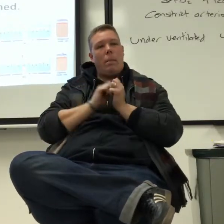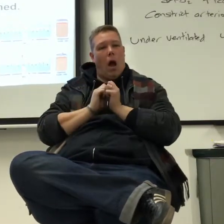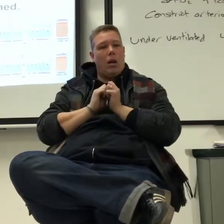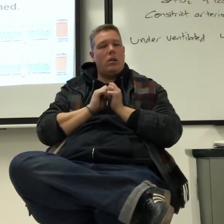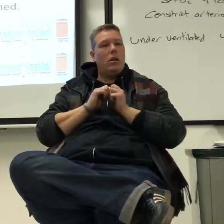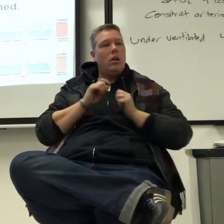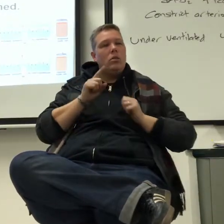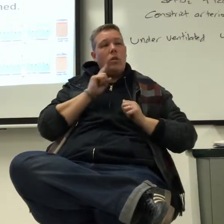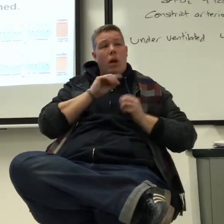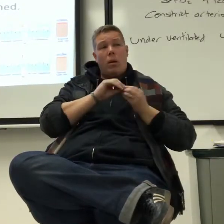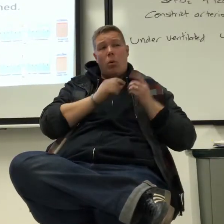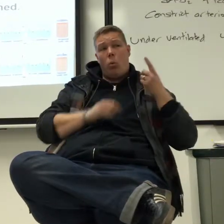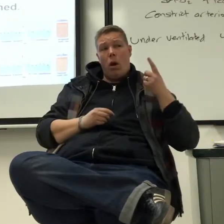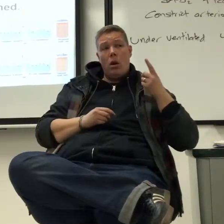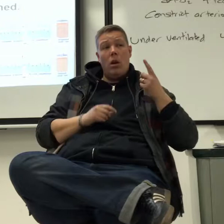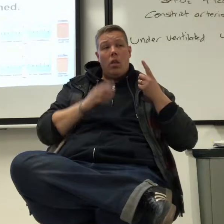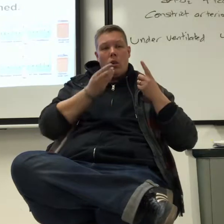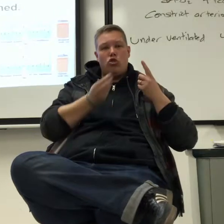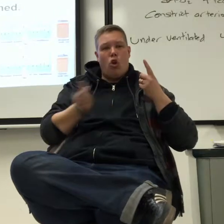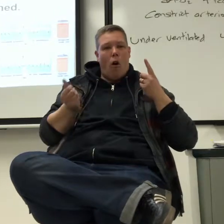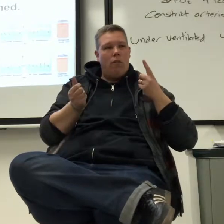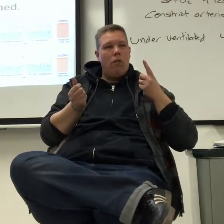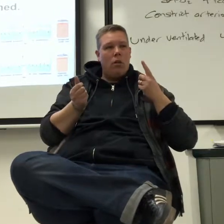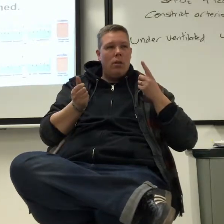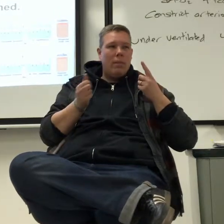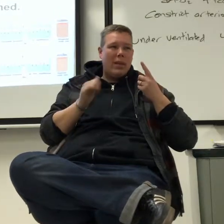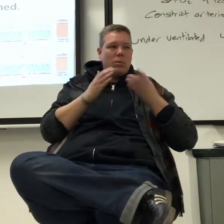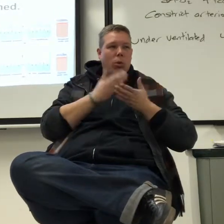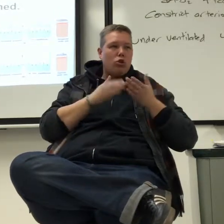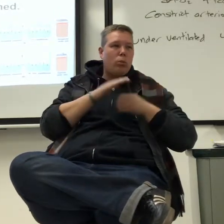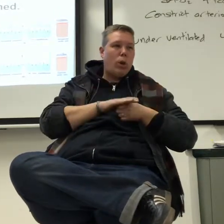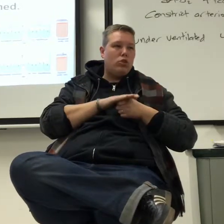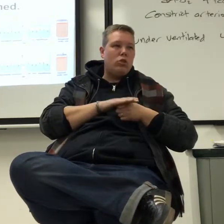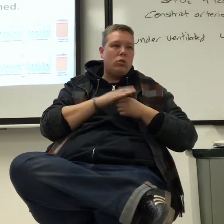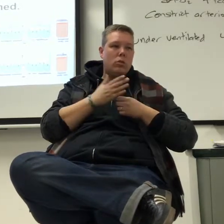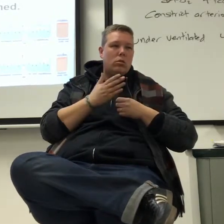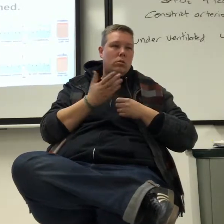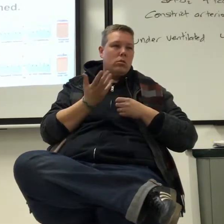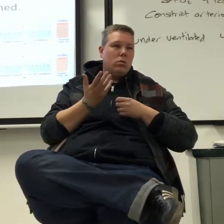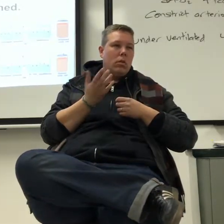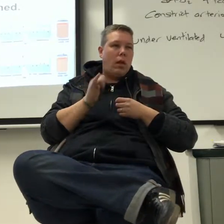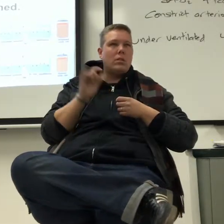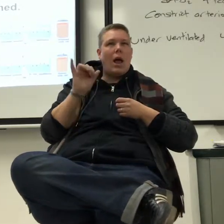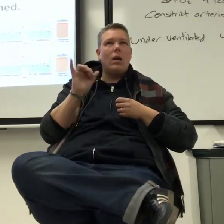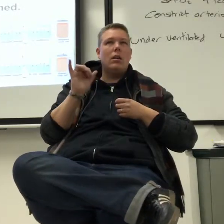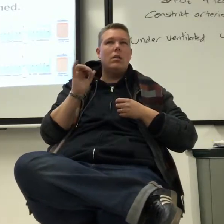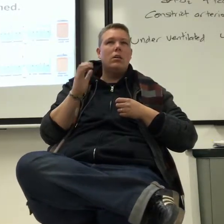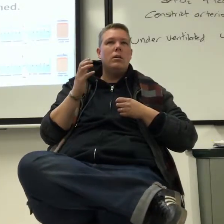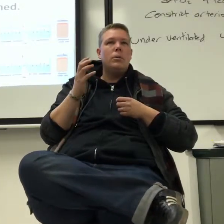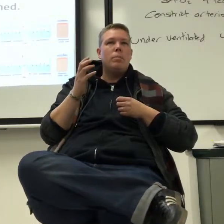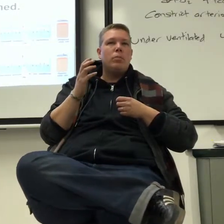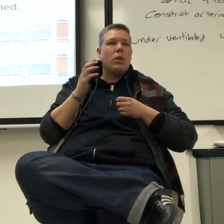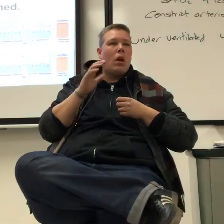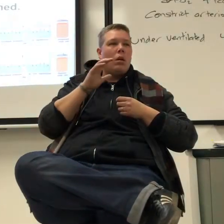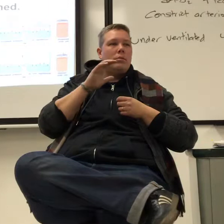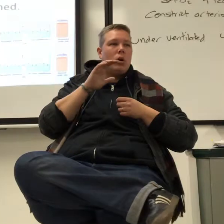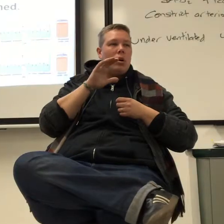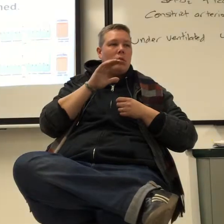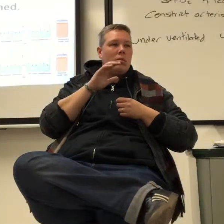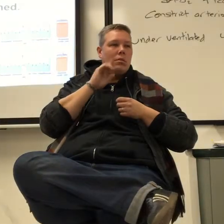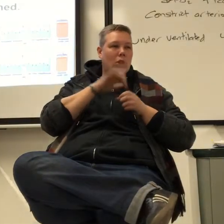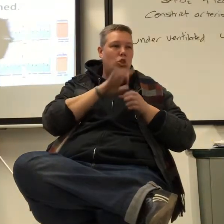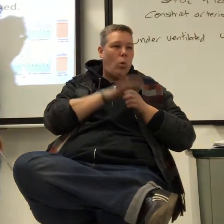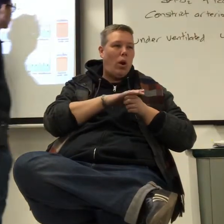number one, this dissolved part, that's our partial pressure. Okay, that's like carbonating your soda